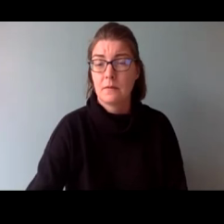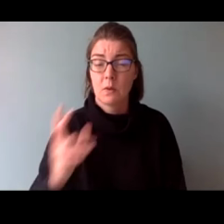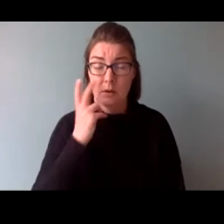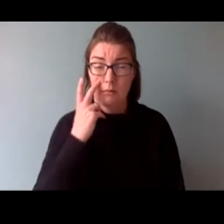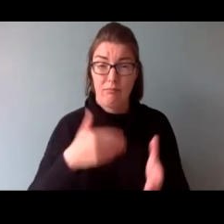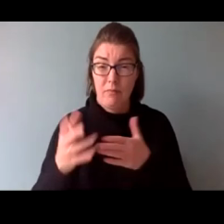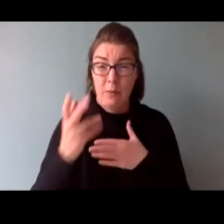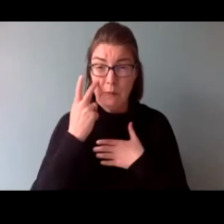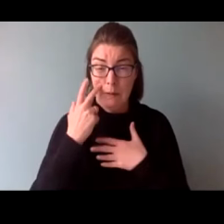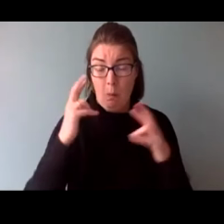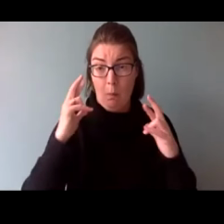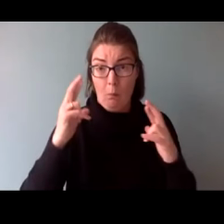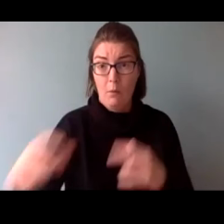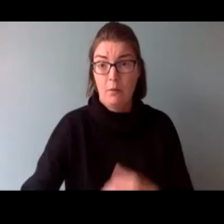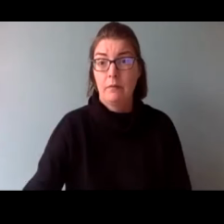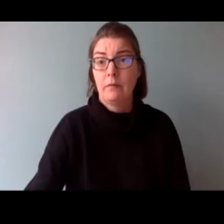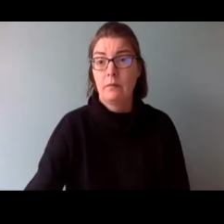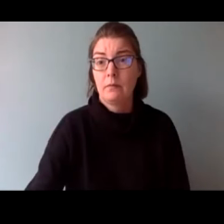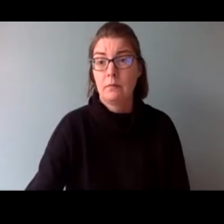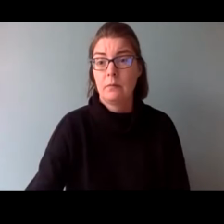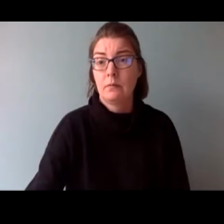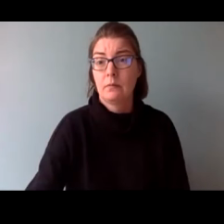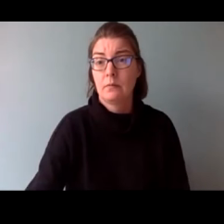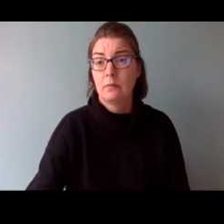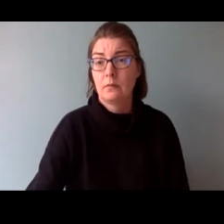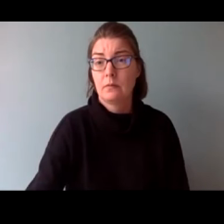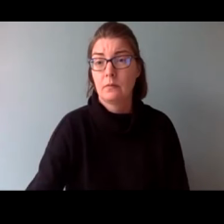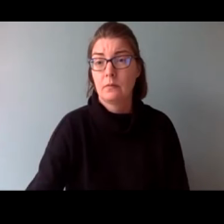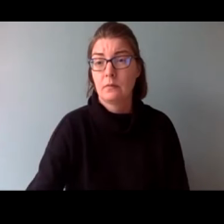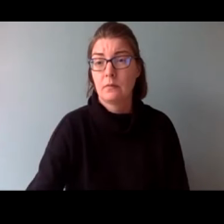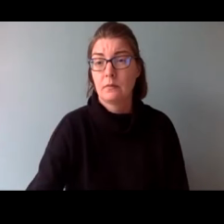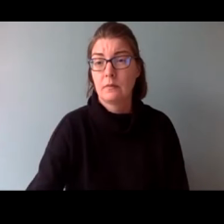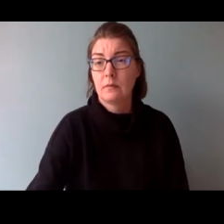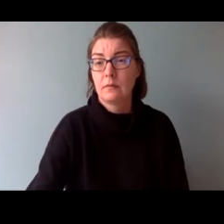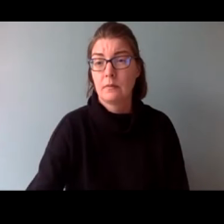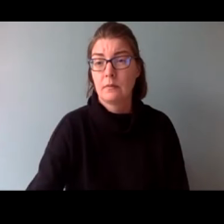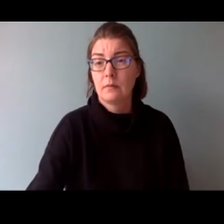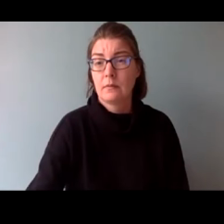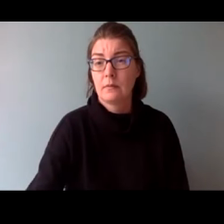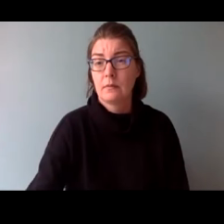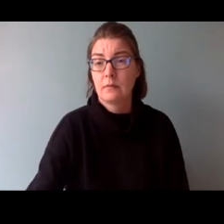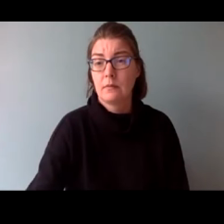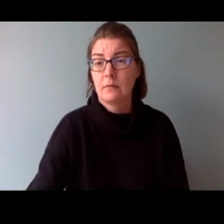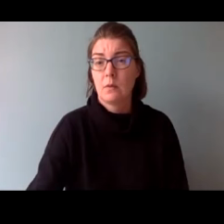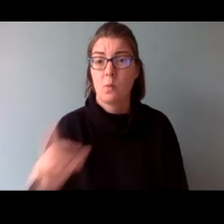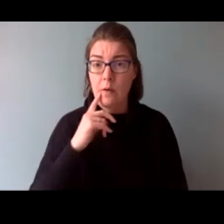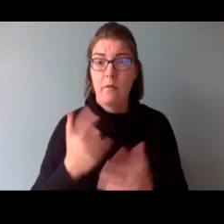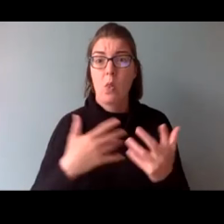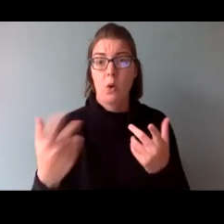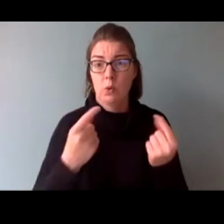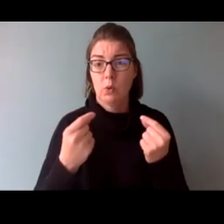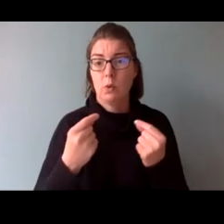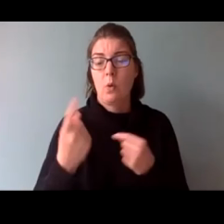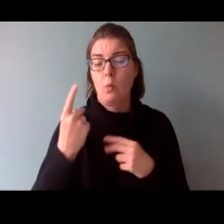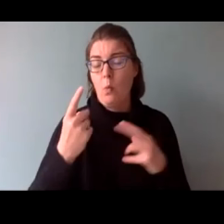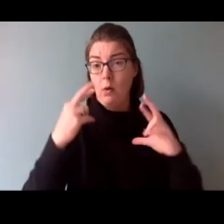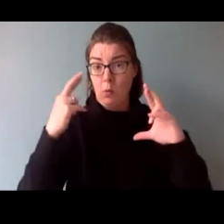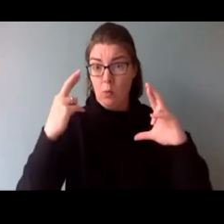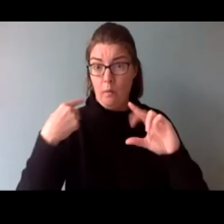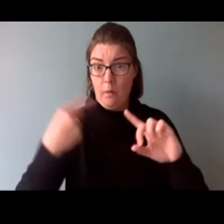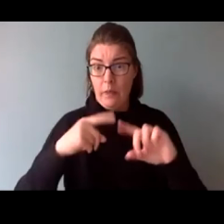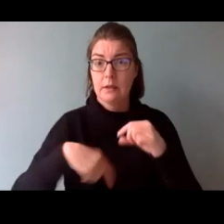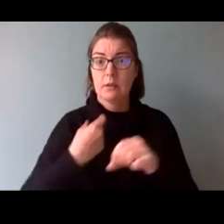hope for this session, but I'm just already taking a look at the time, it's 3:25. We've got a lot to get through, was we were going to